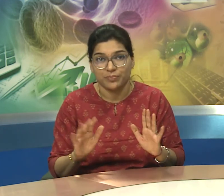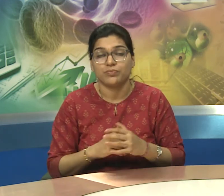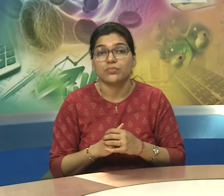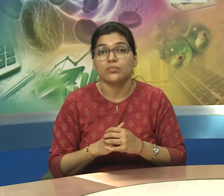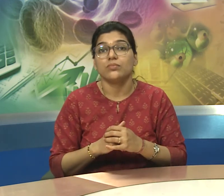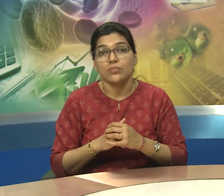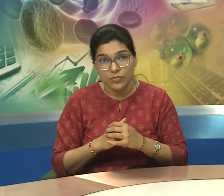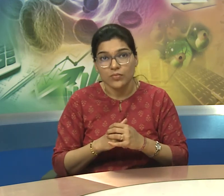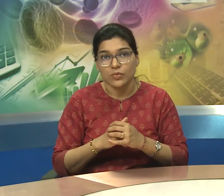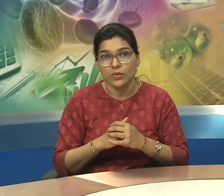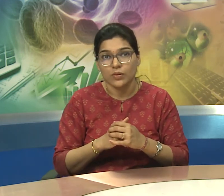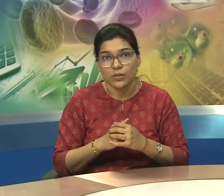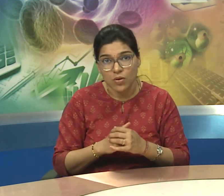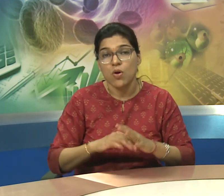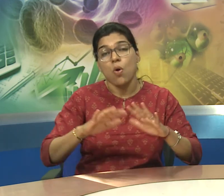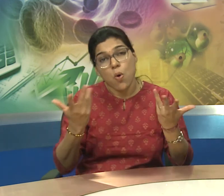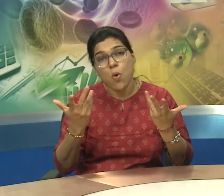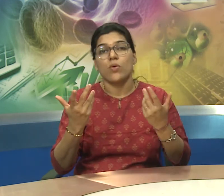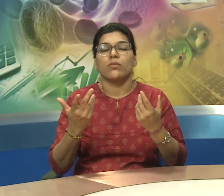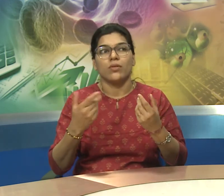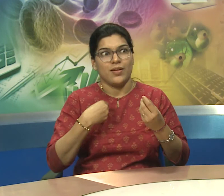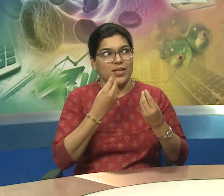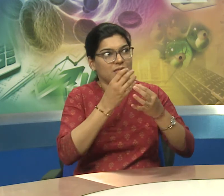in demand, risk in price.